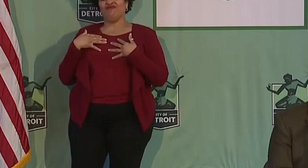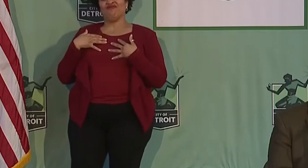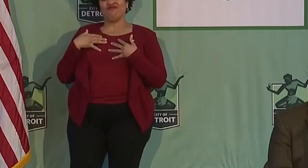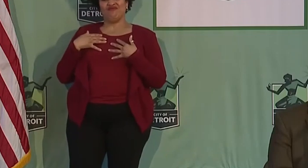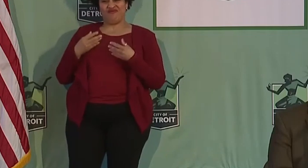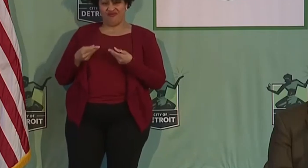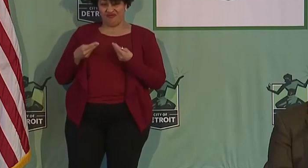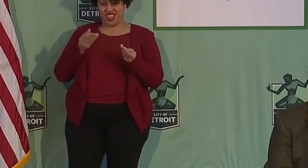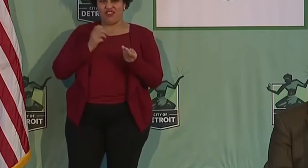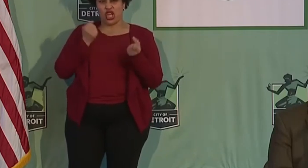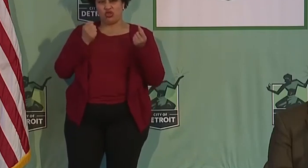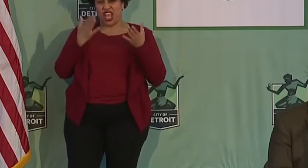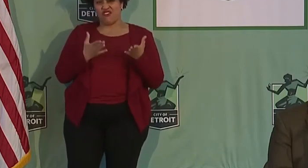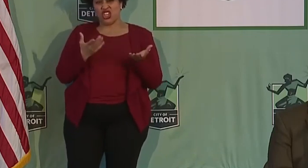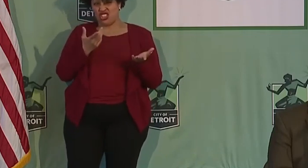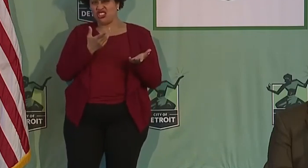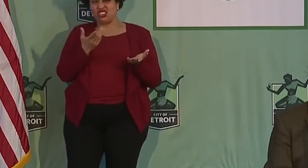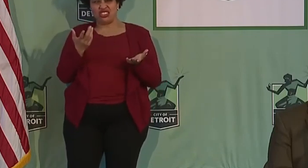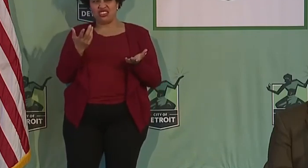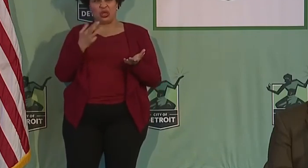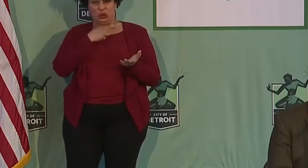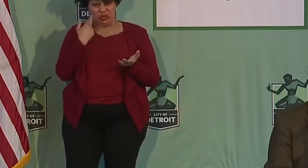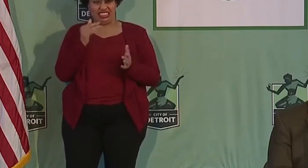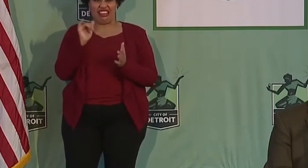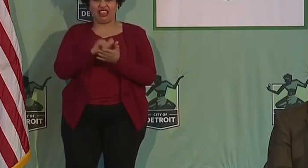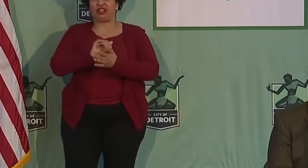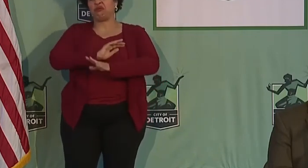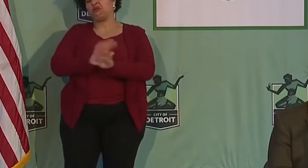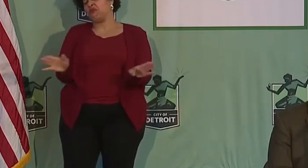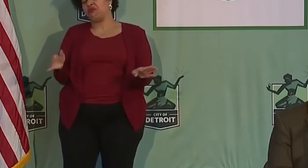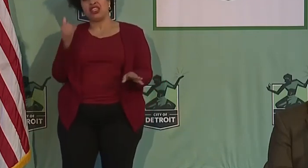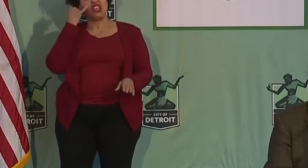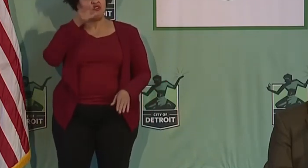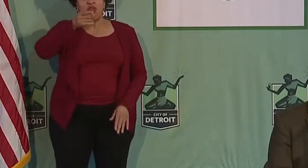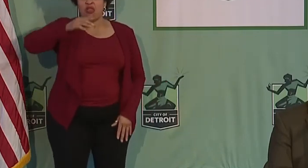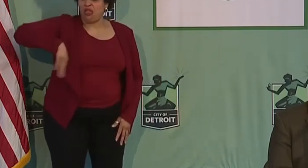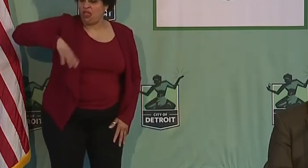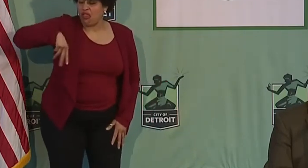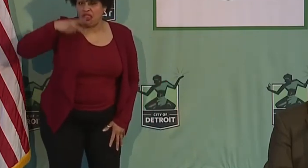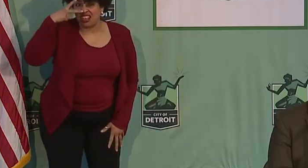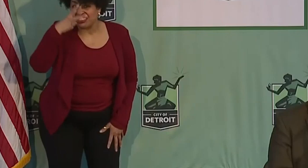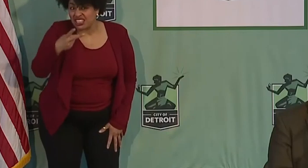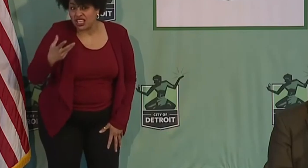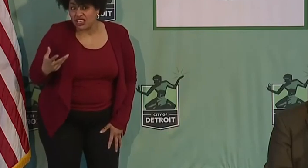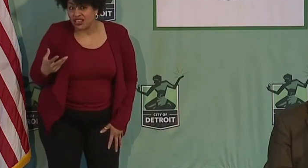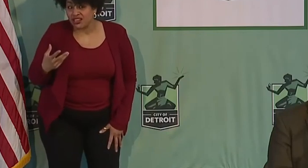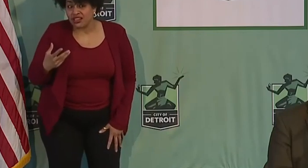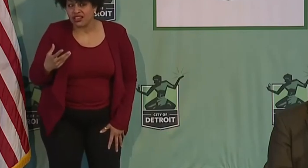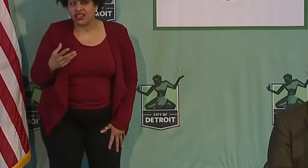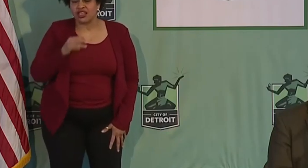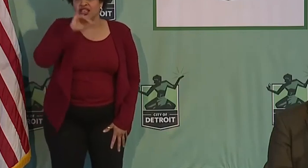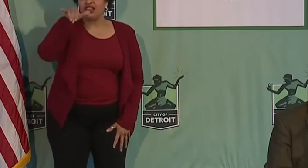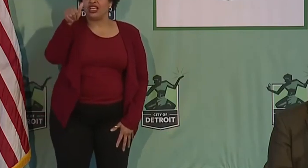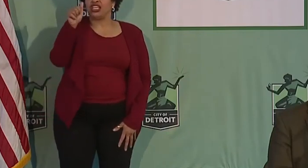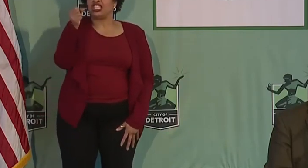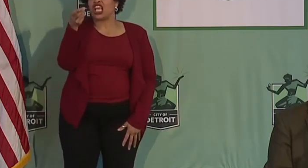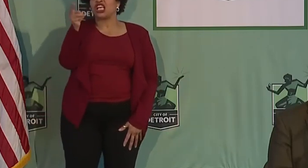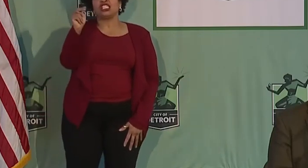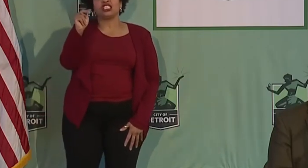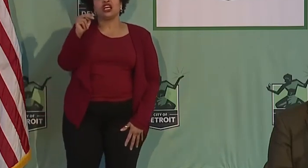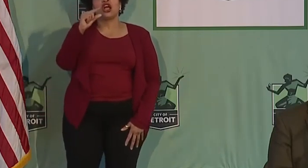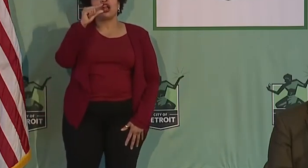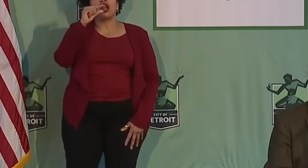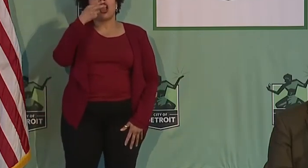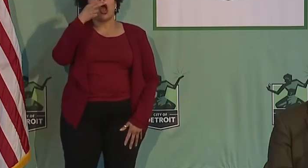we should be putting our drivers at risk. But if you haven't seen Jason